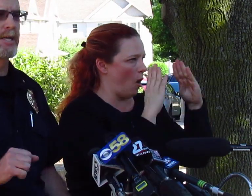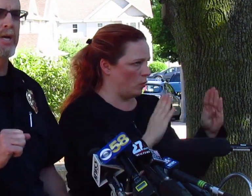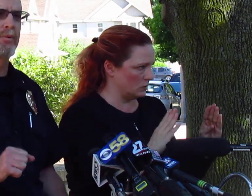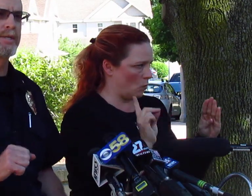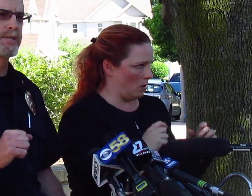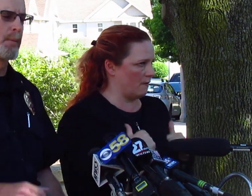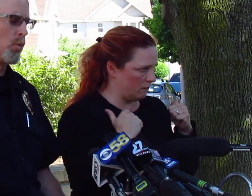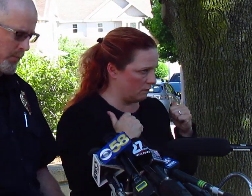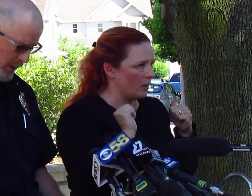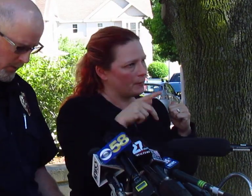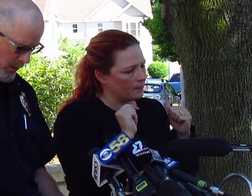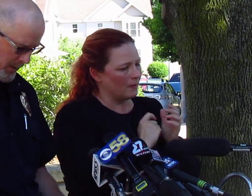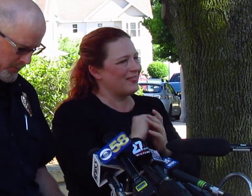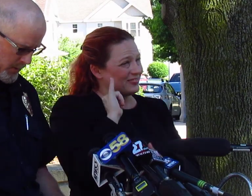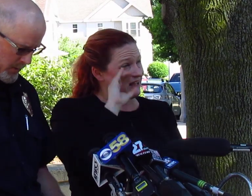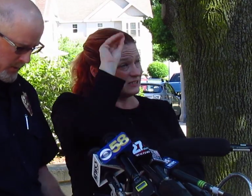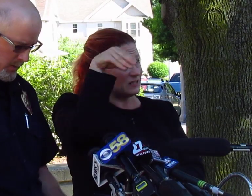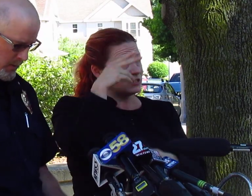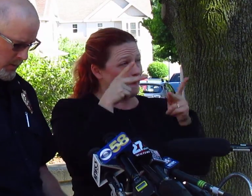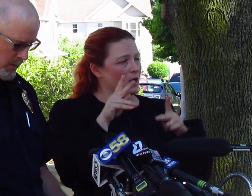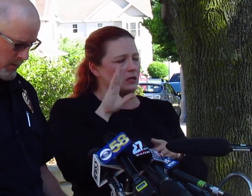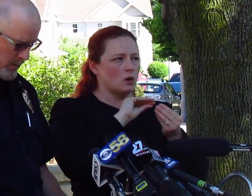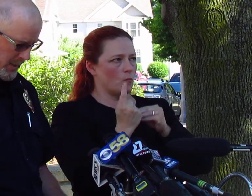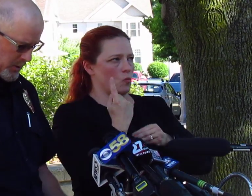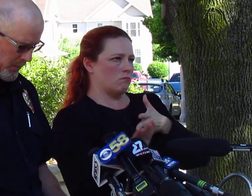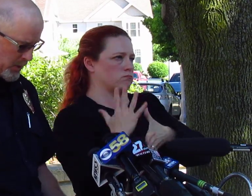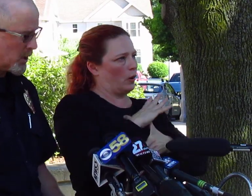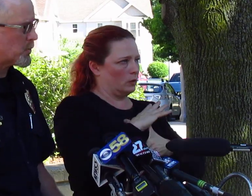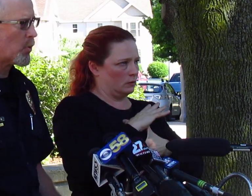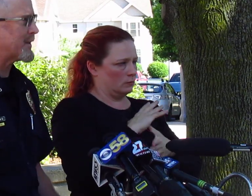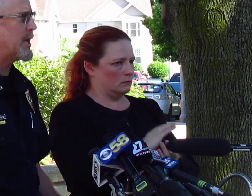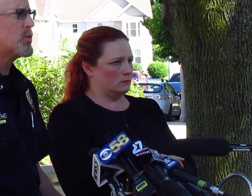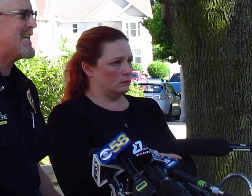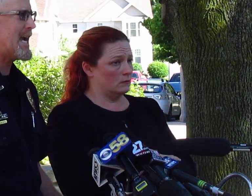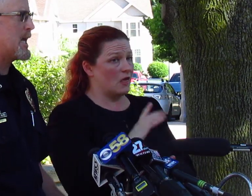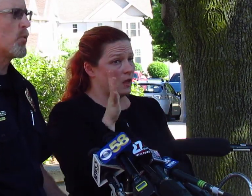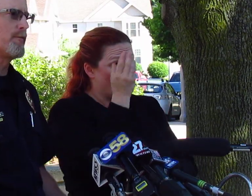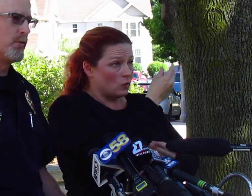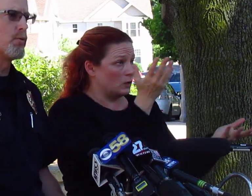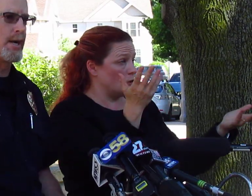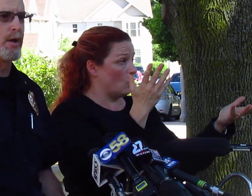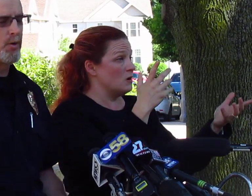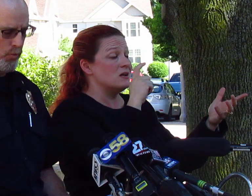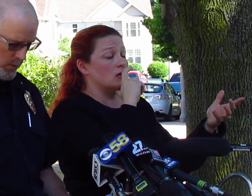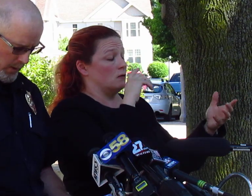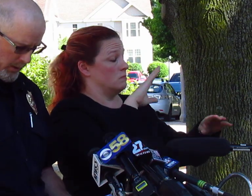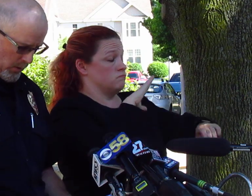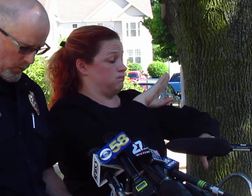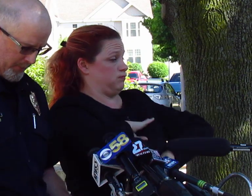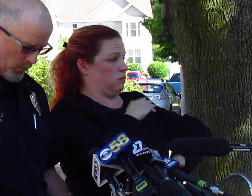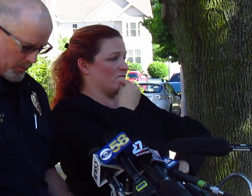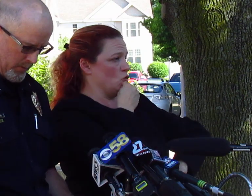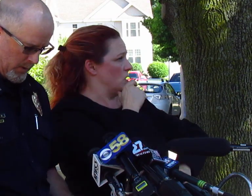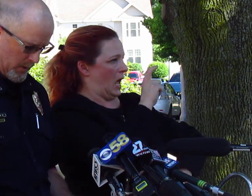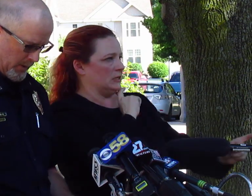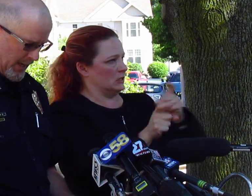is the Sunshine Place's number one priority. The Sunshine Place wants to report they don't need any more food right now. They're really good